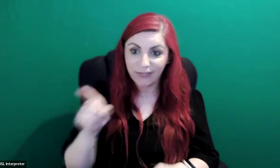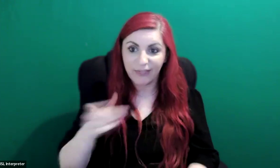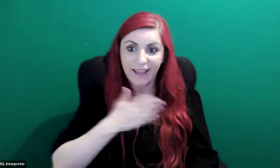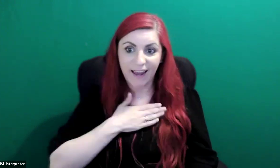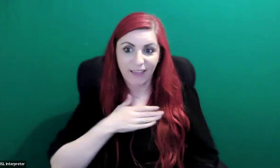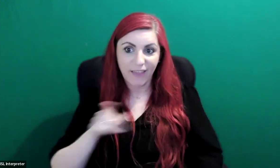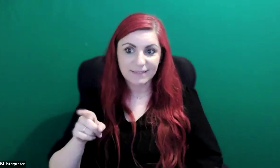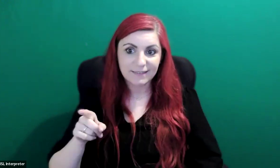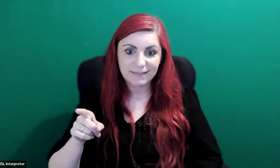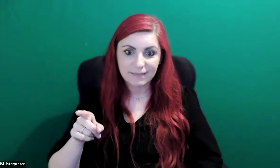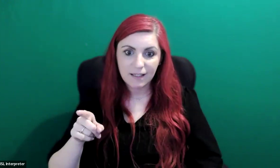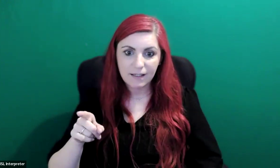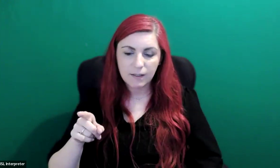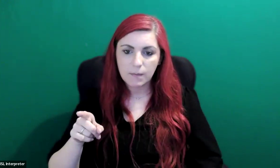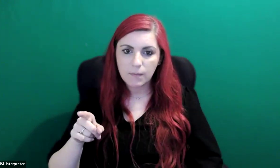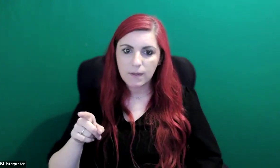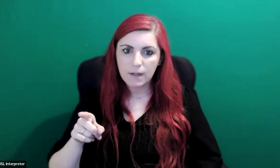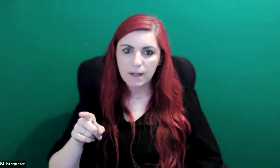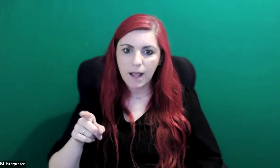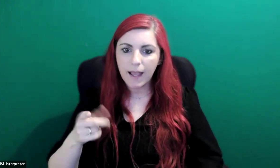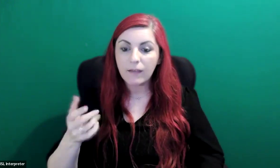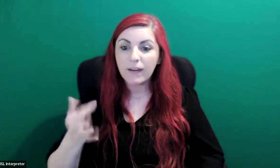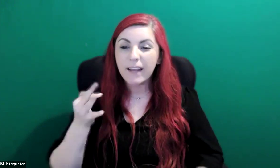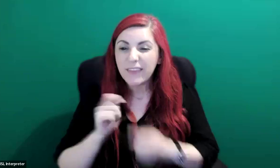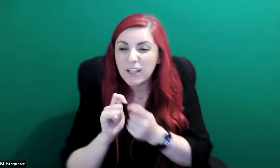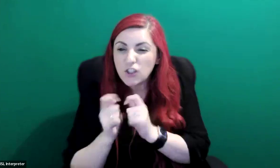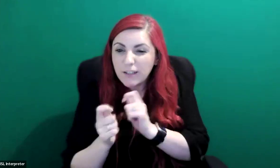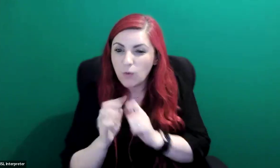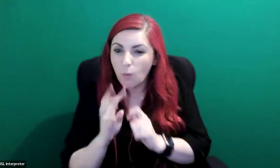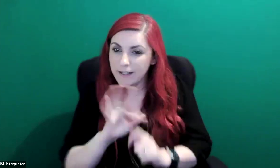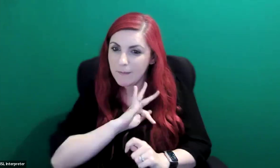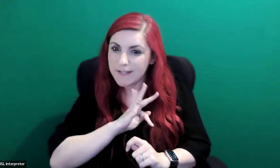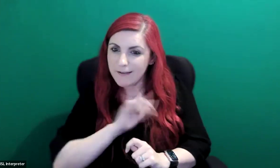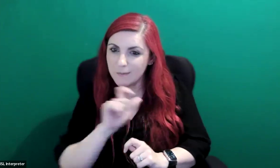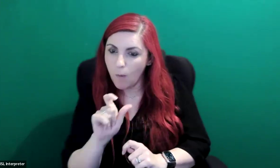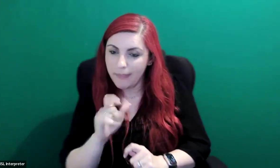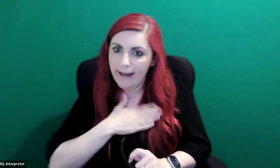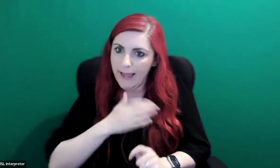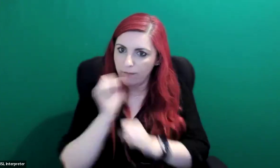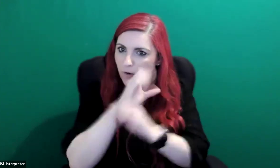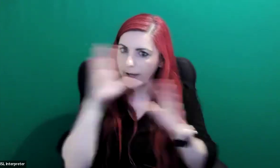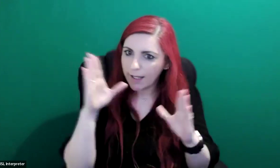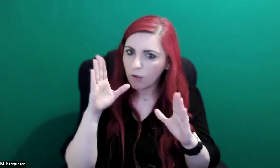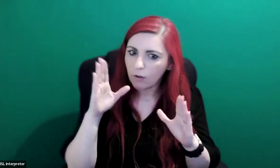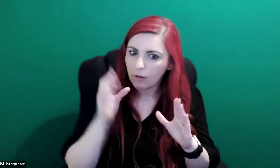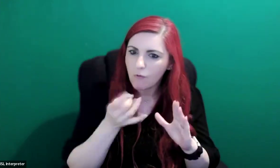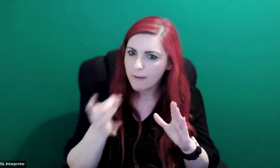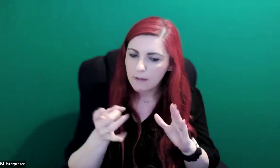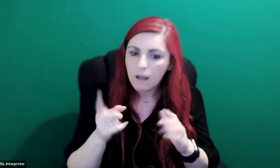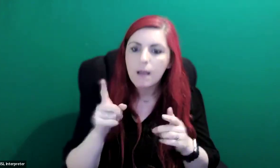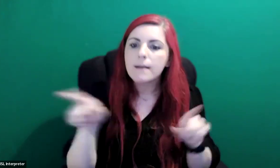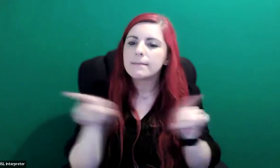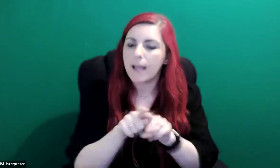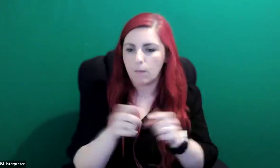even if they might change the wording slightly. You should also be ready to